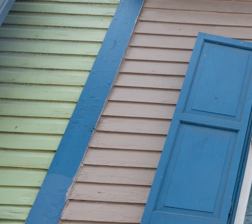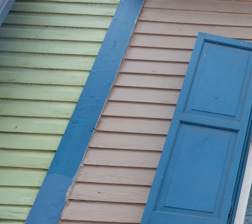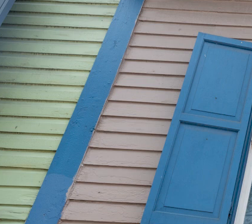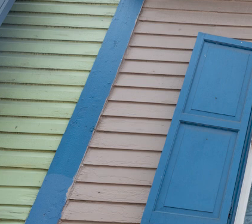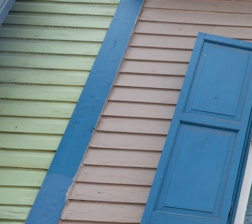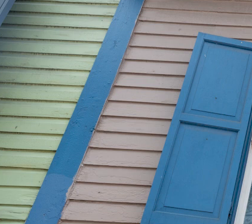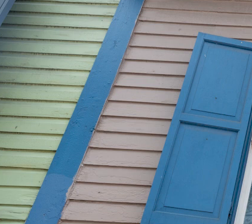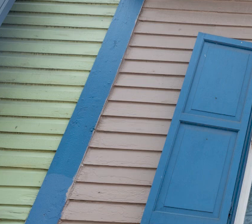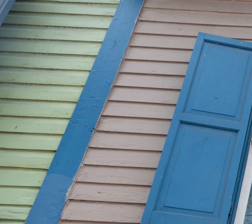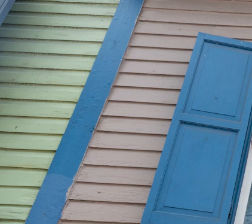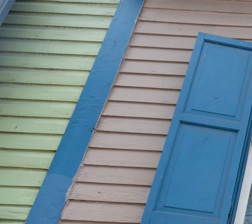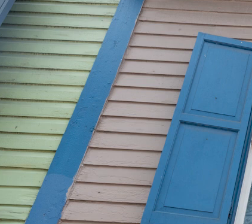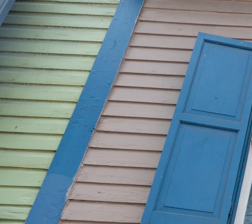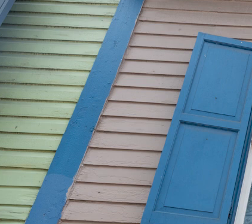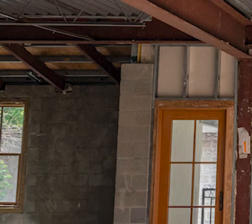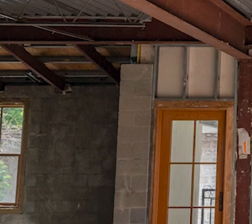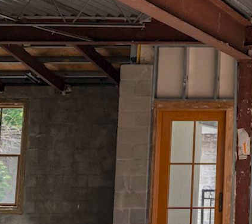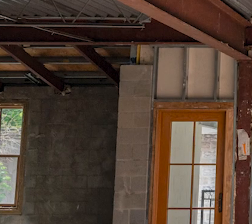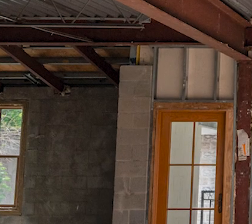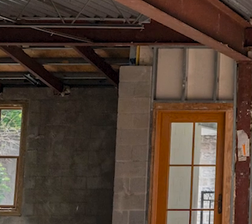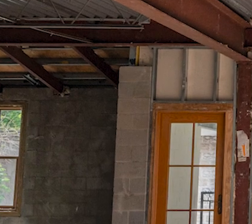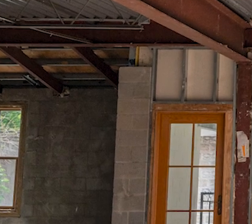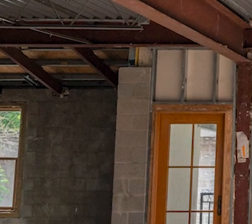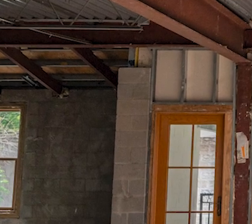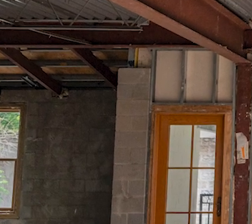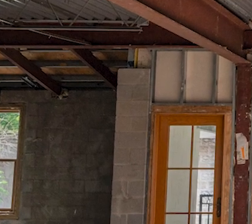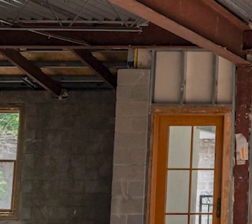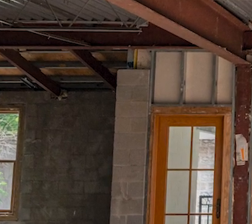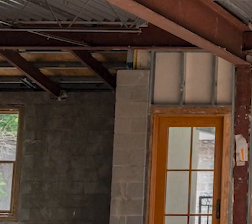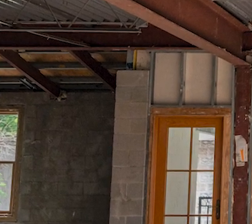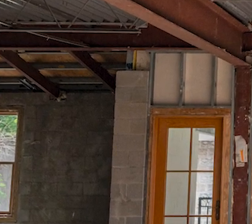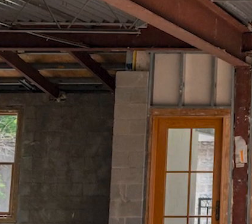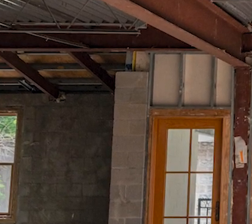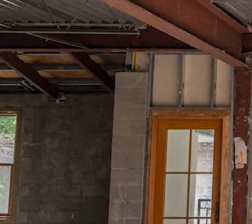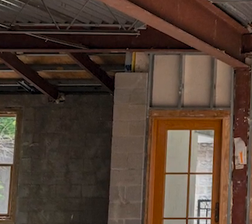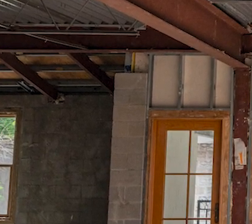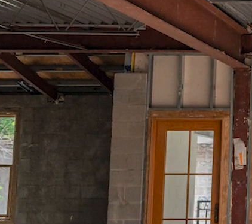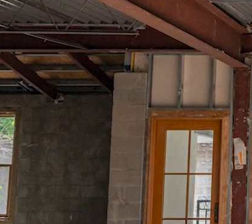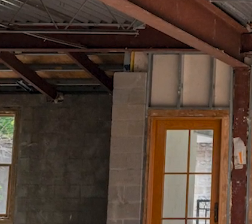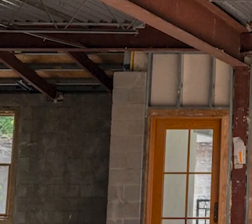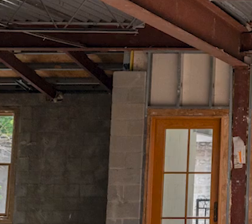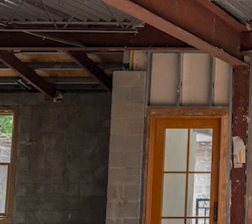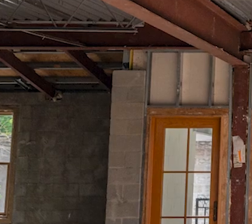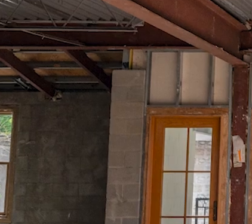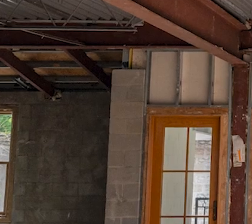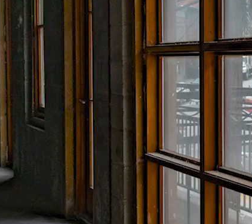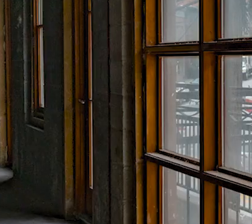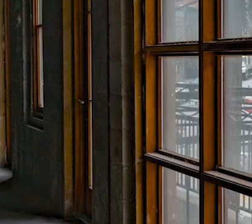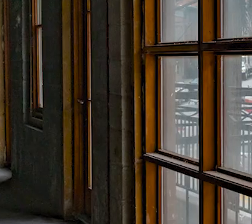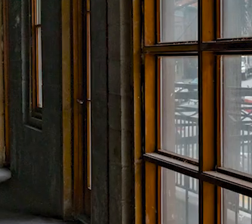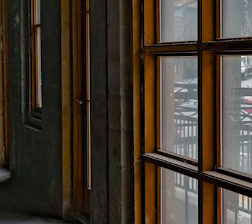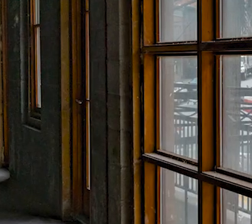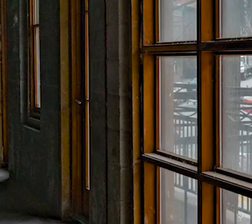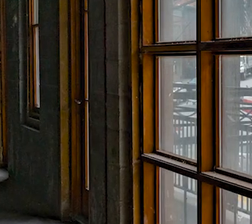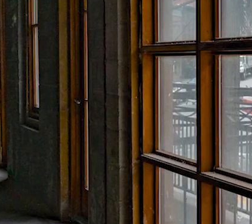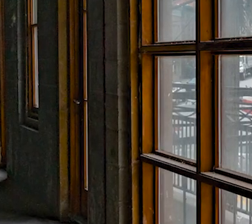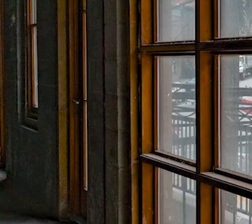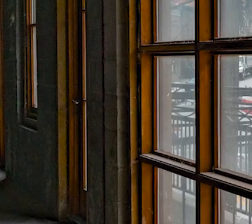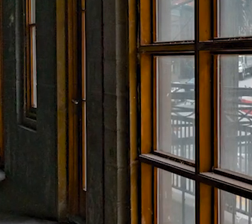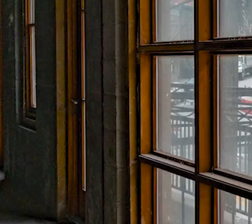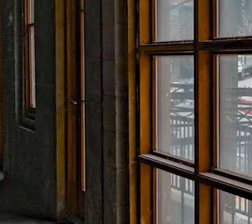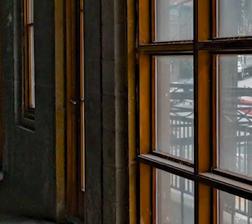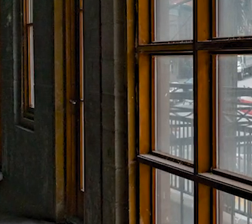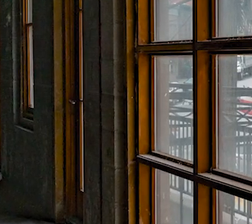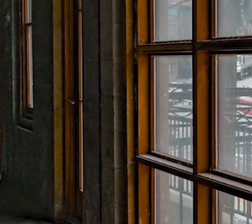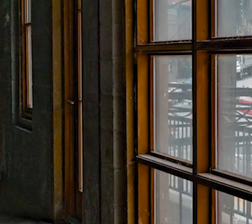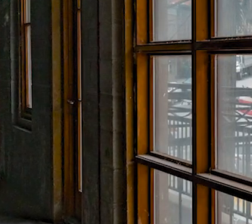for facade improvements to 8095 Main Street, which is nearby. By bringing these buildings back to